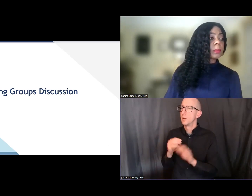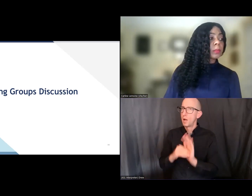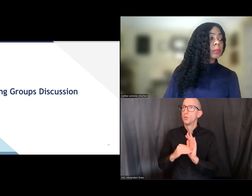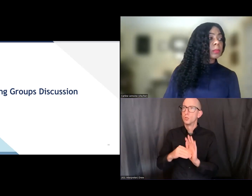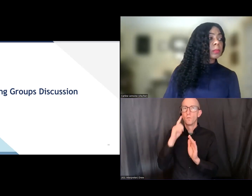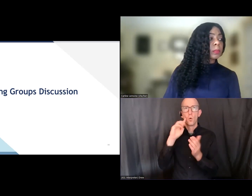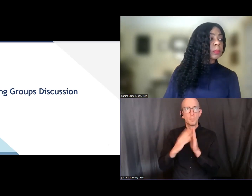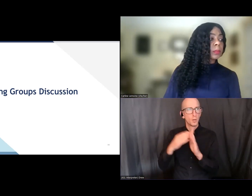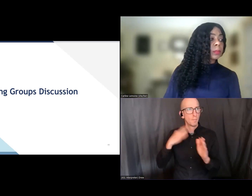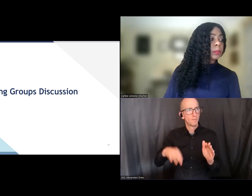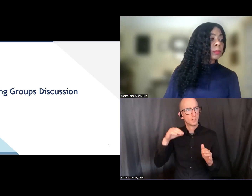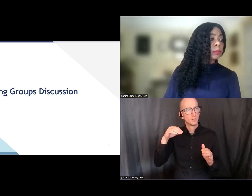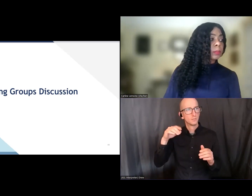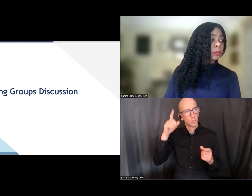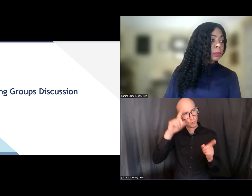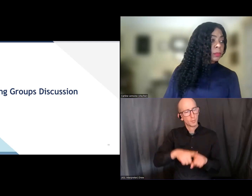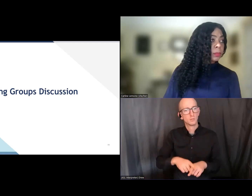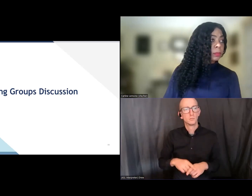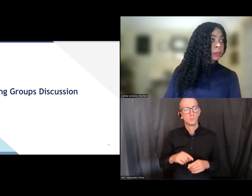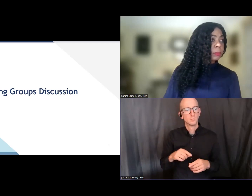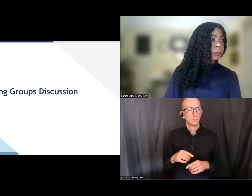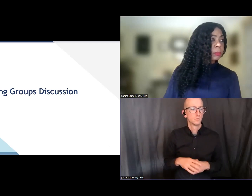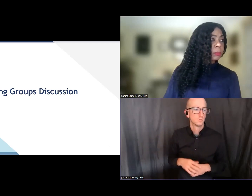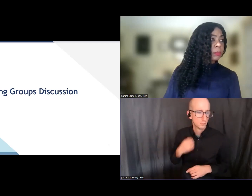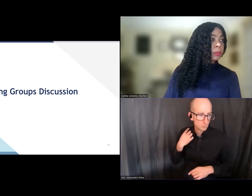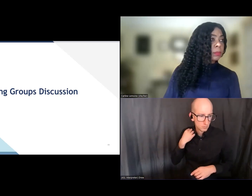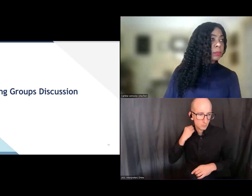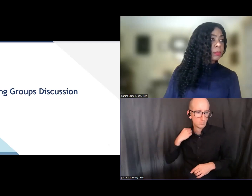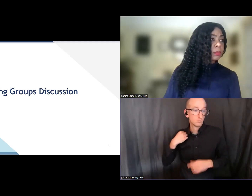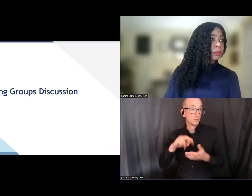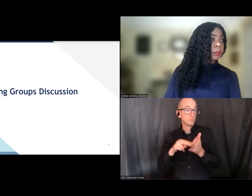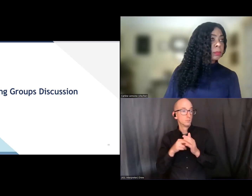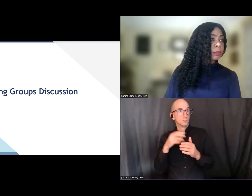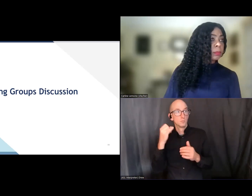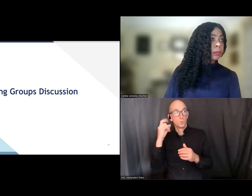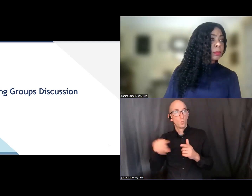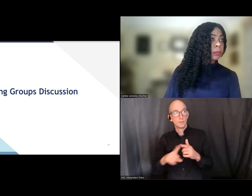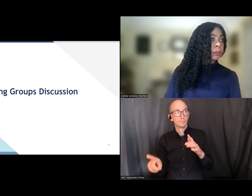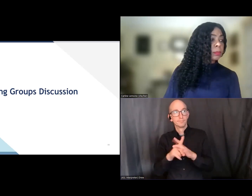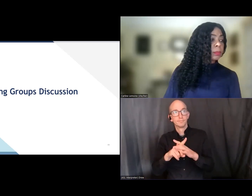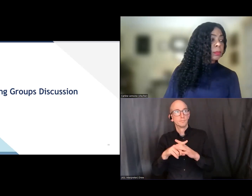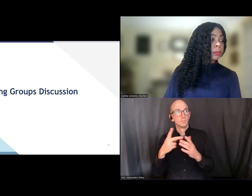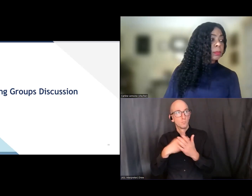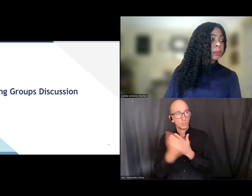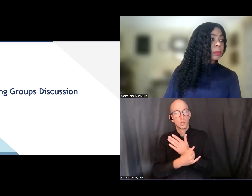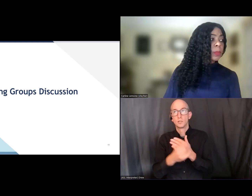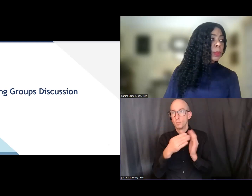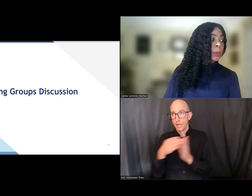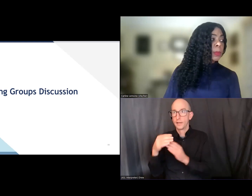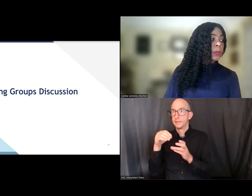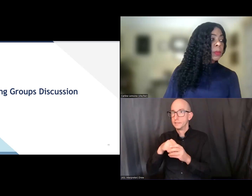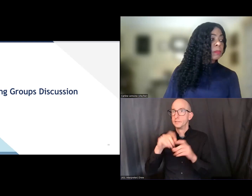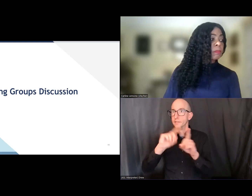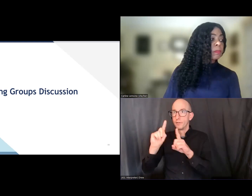benefit agreements, so that when there are projects or plans in different communities